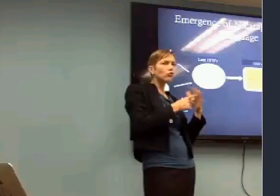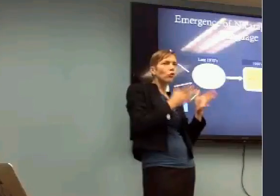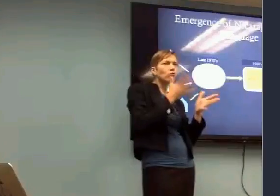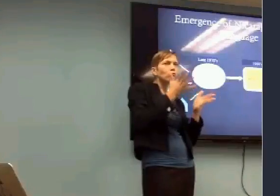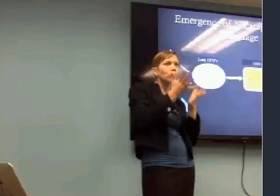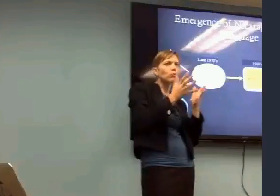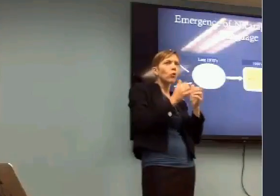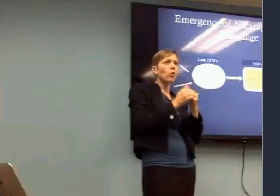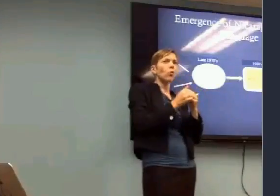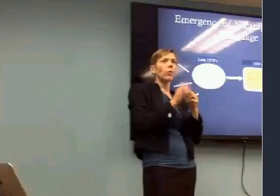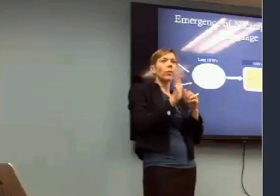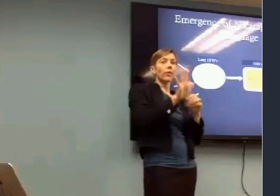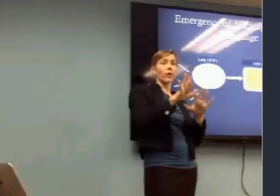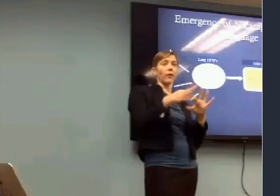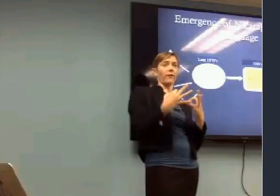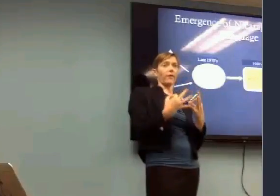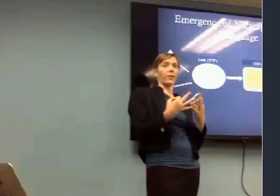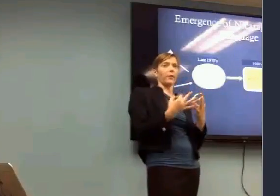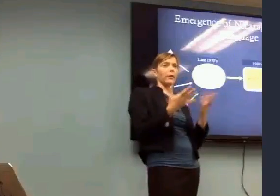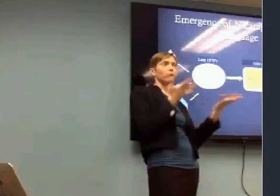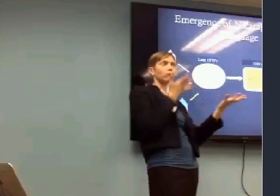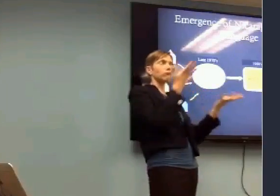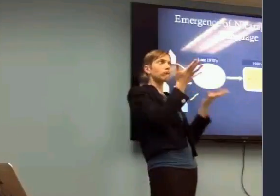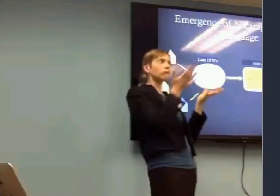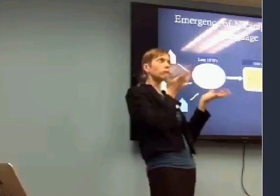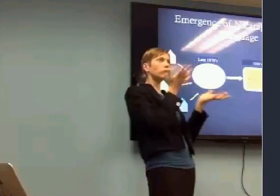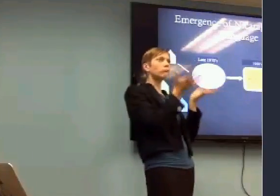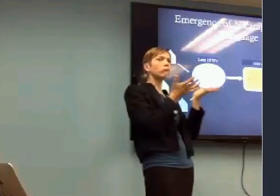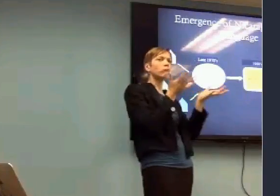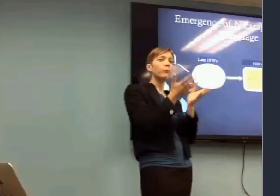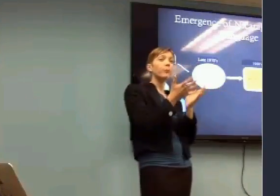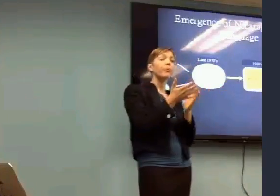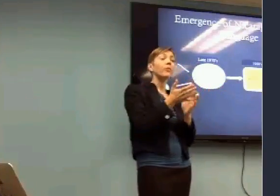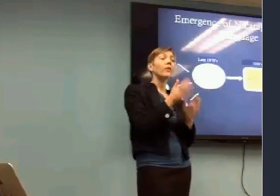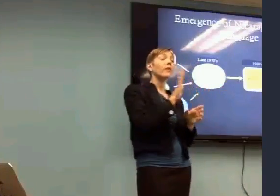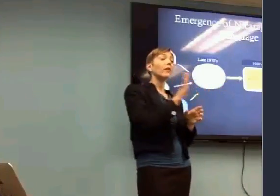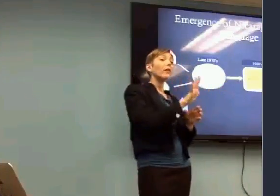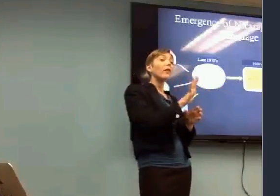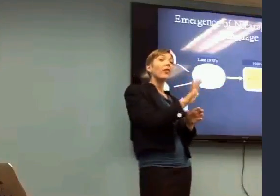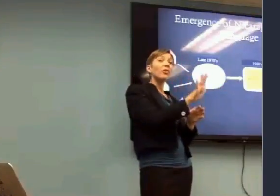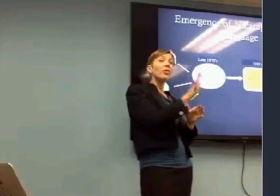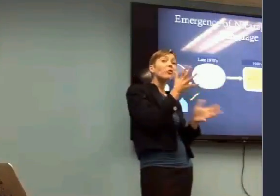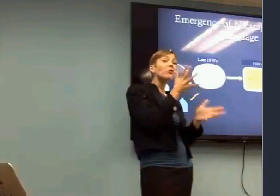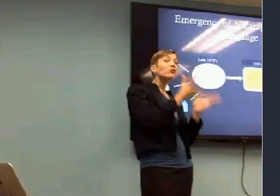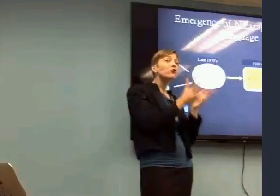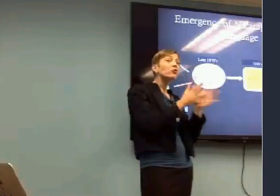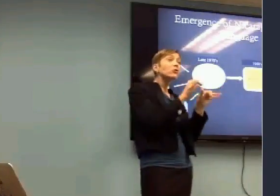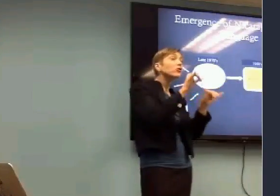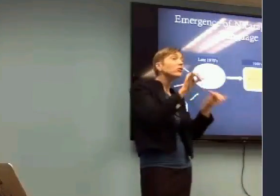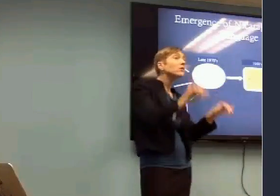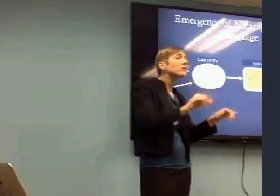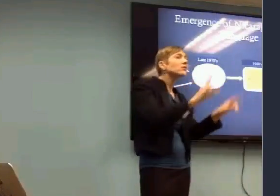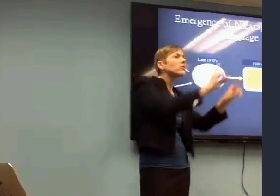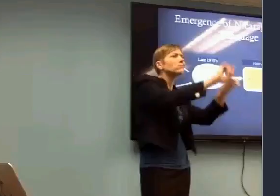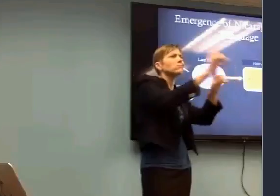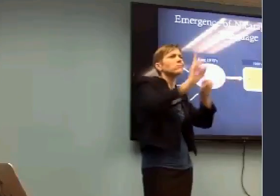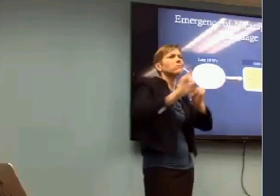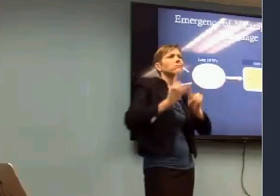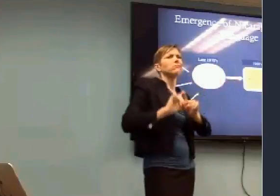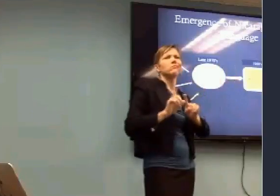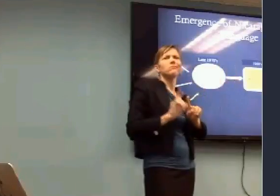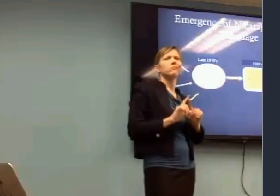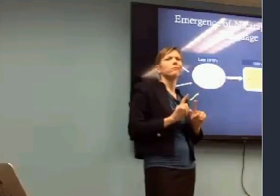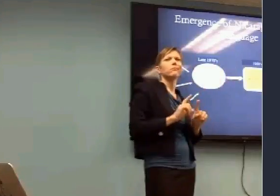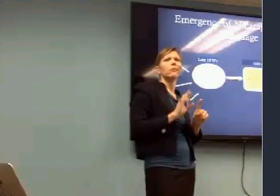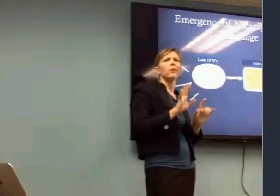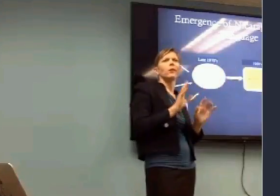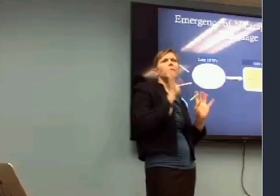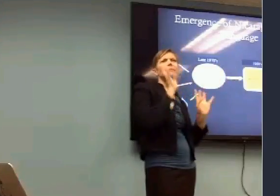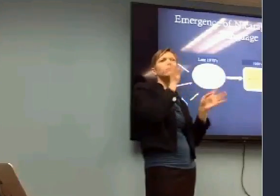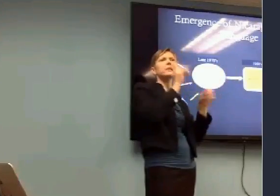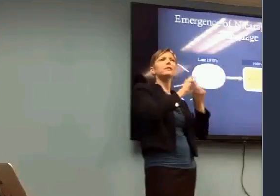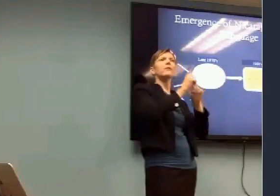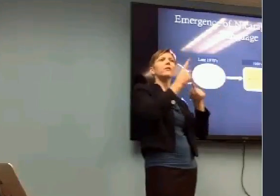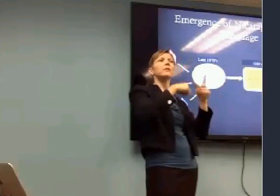we call home signs. So they might use those home signs to interact with people that might be in their family. And again, these gestural